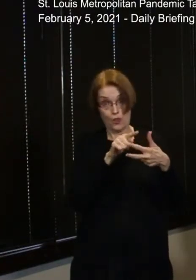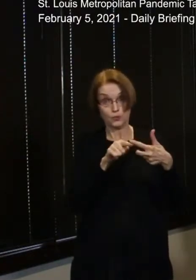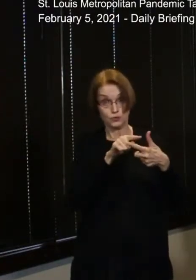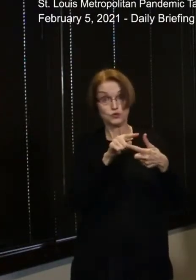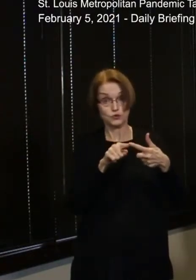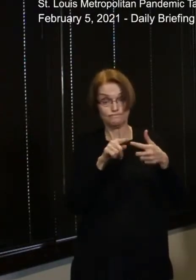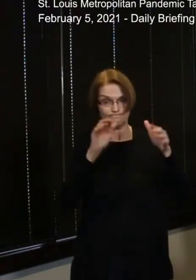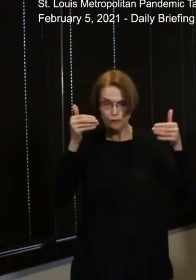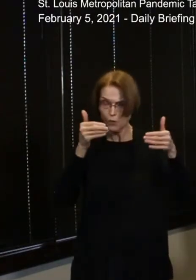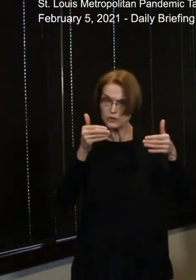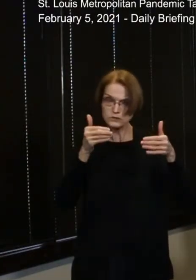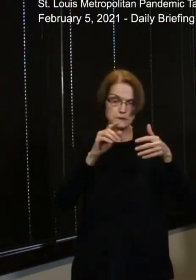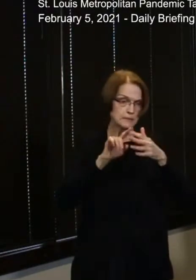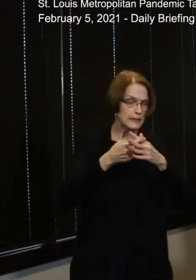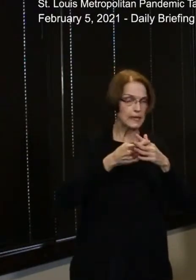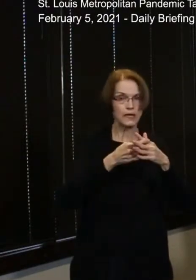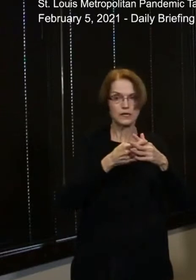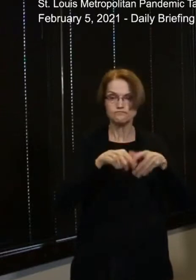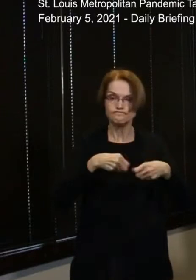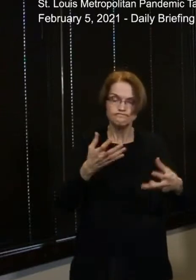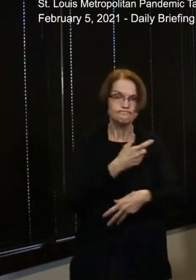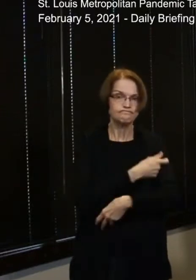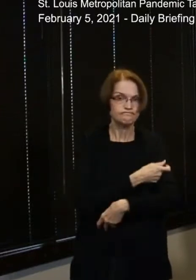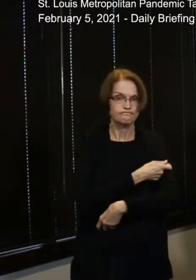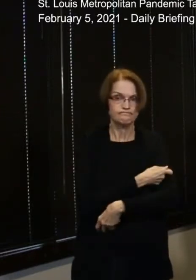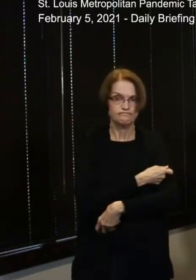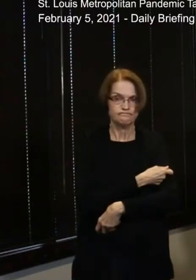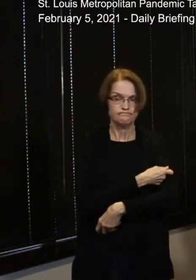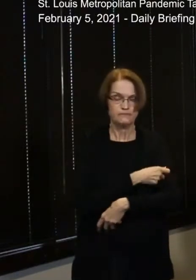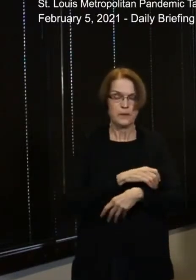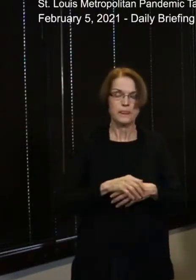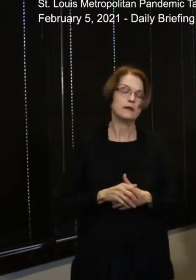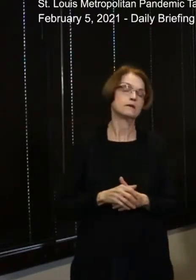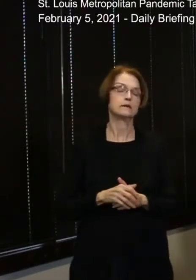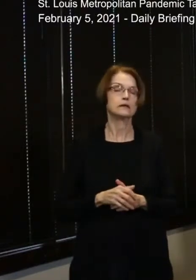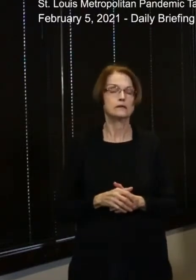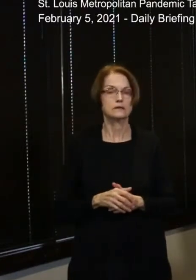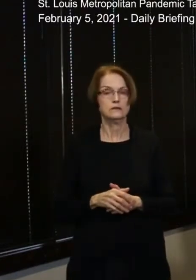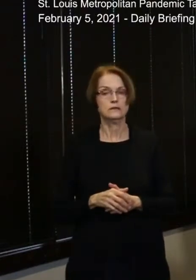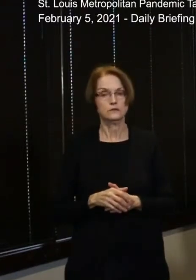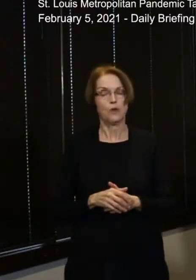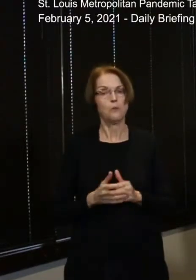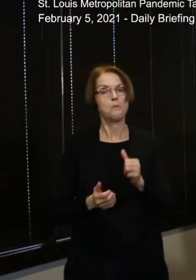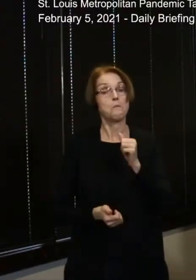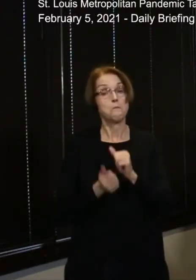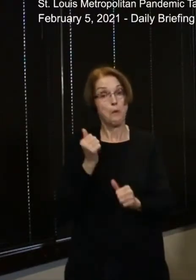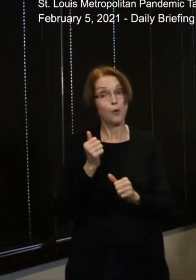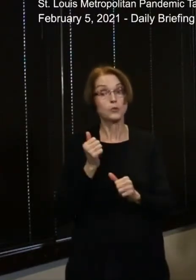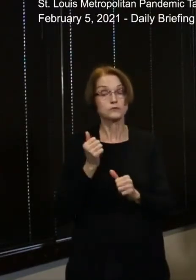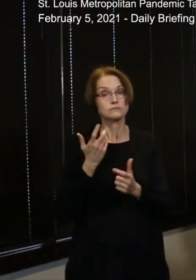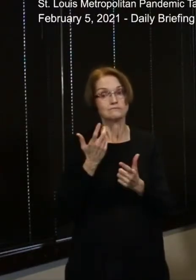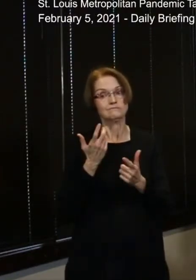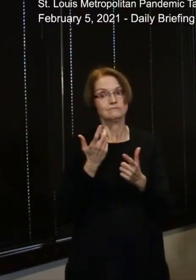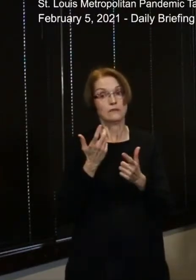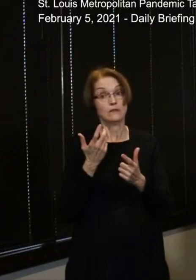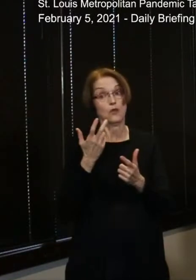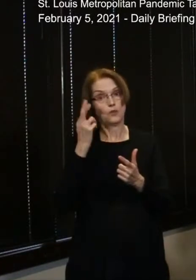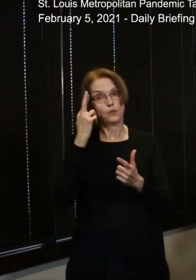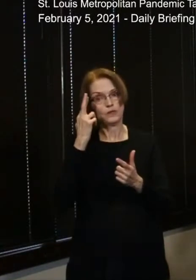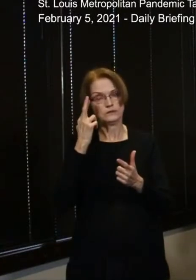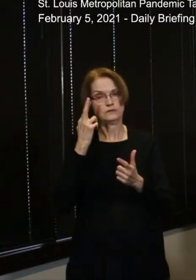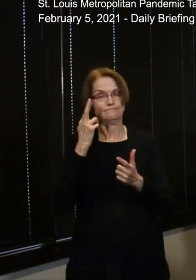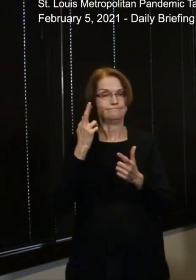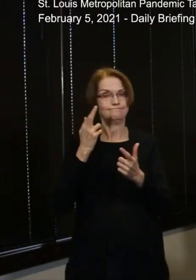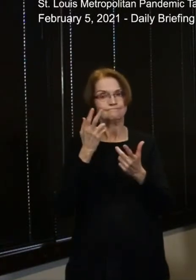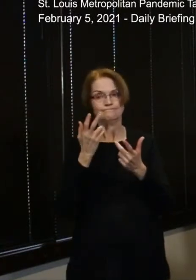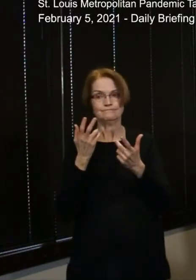concentration early on in the vaccination strategy. So the vast number of vaccinations reflect that population, not